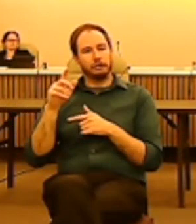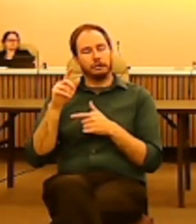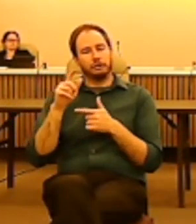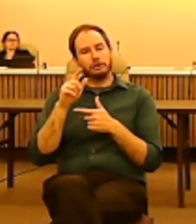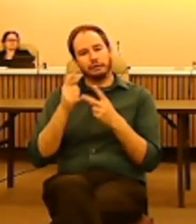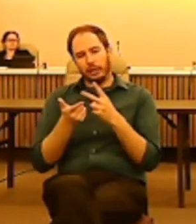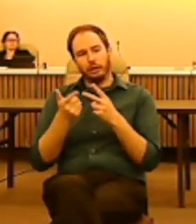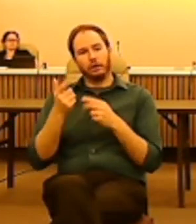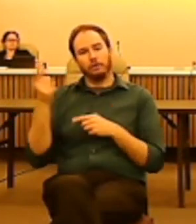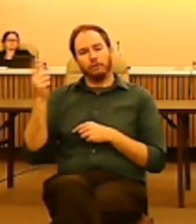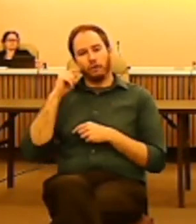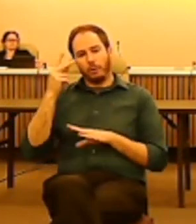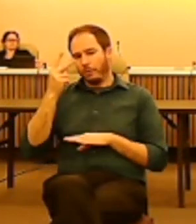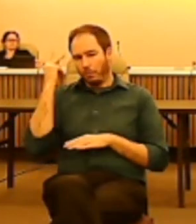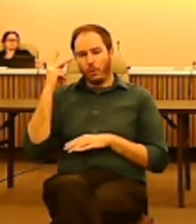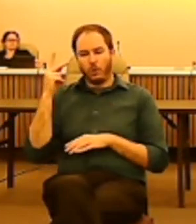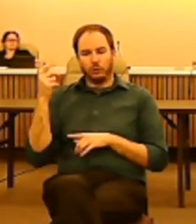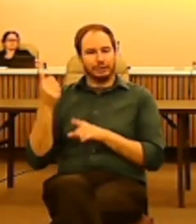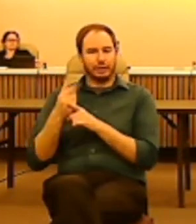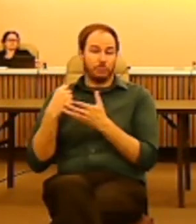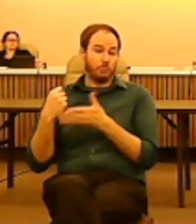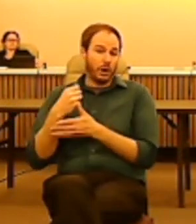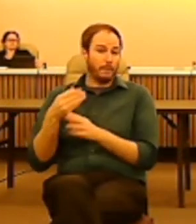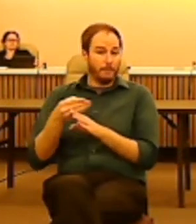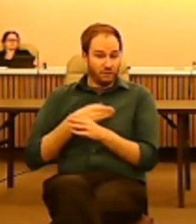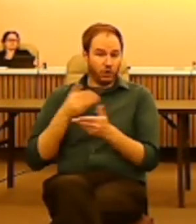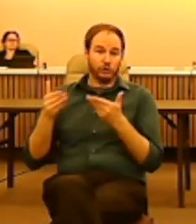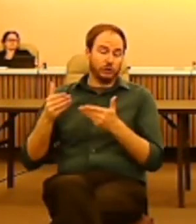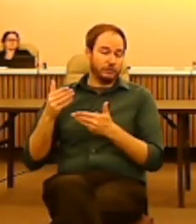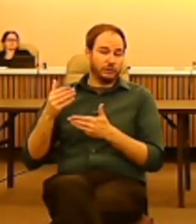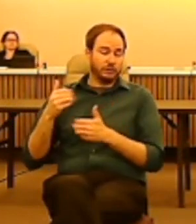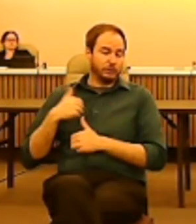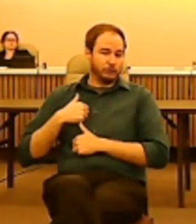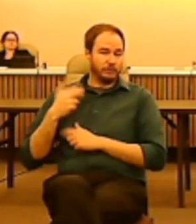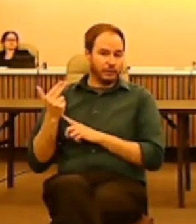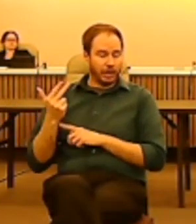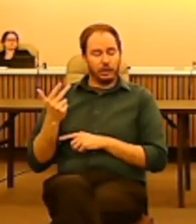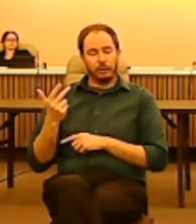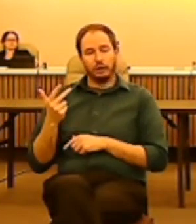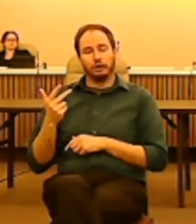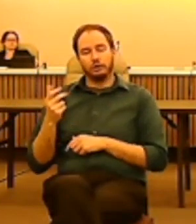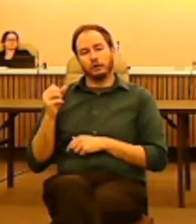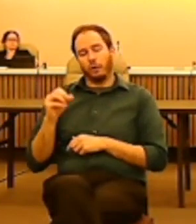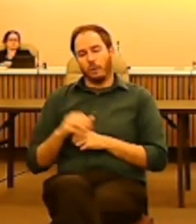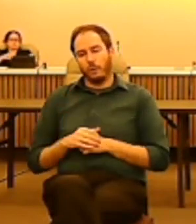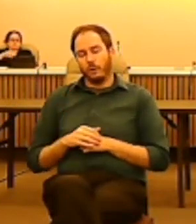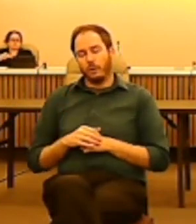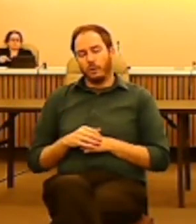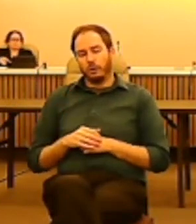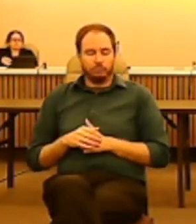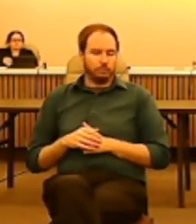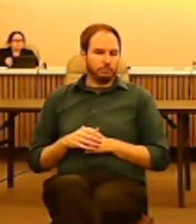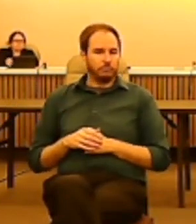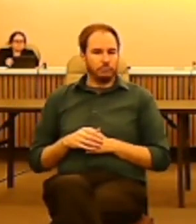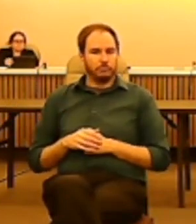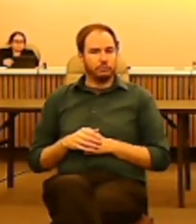notice over at the memorial, it actually comes in priority prior to the service flags. Right. So the